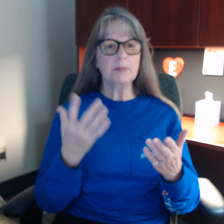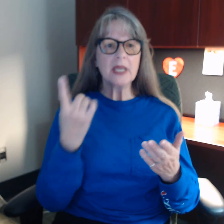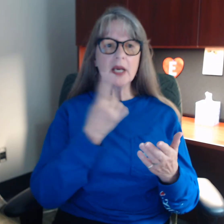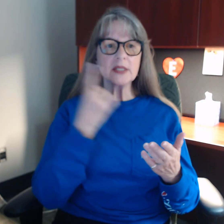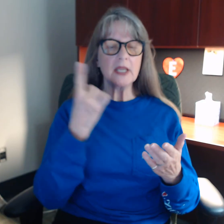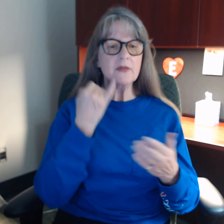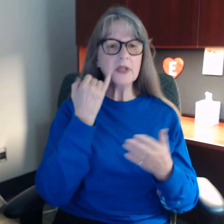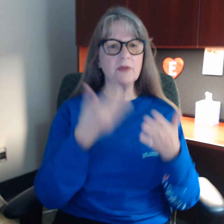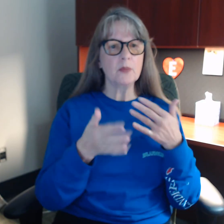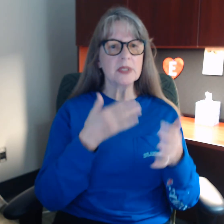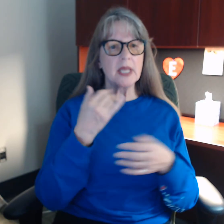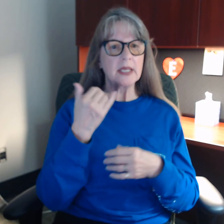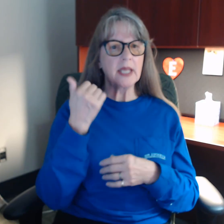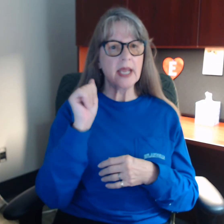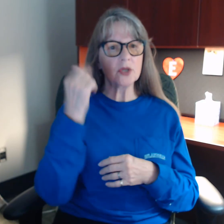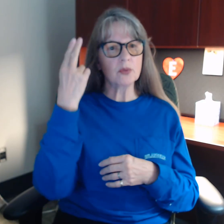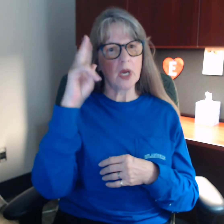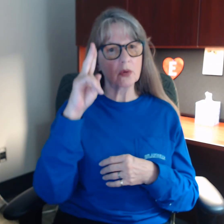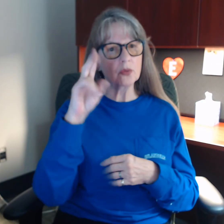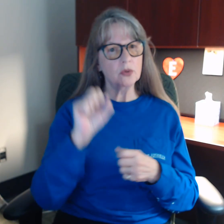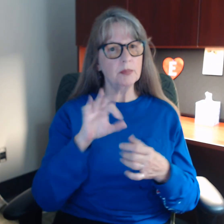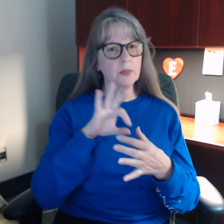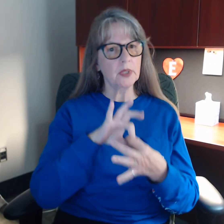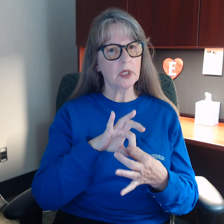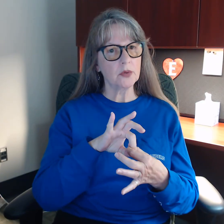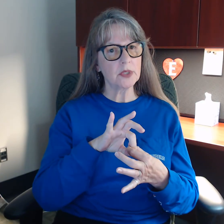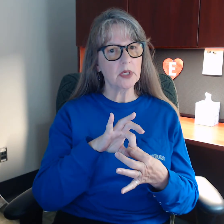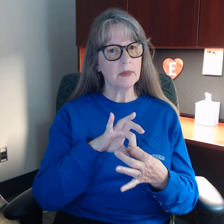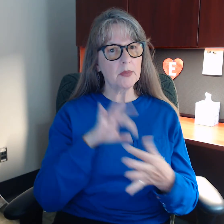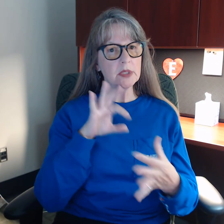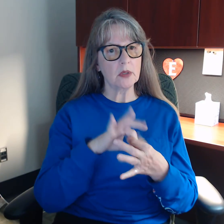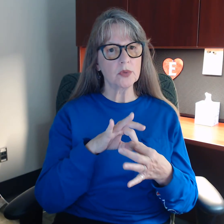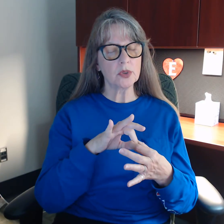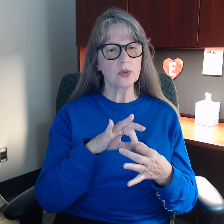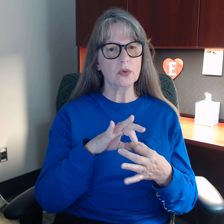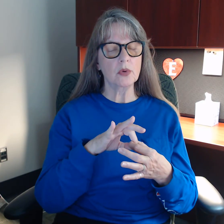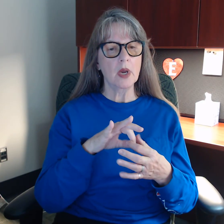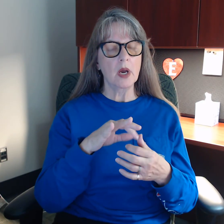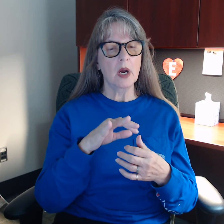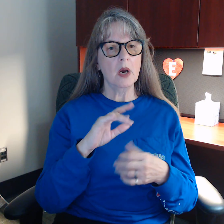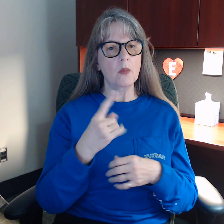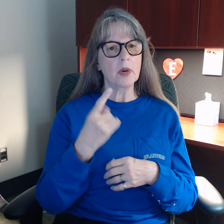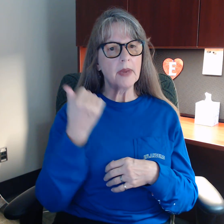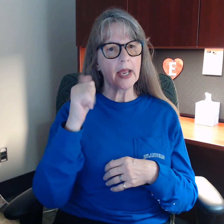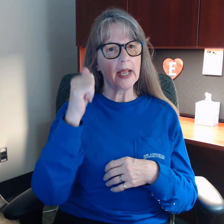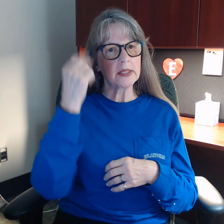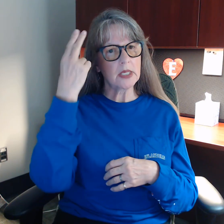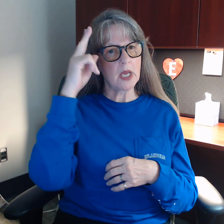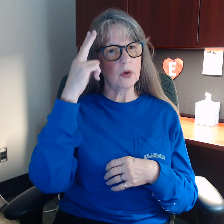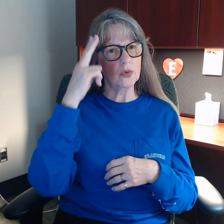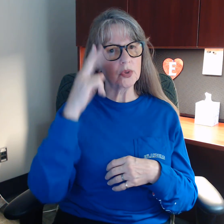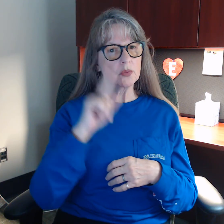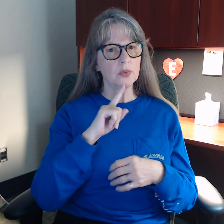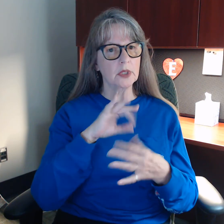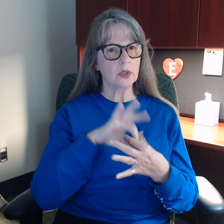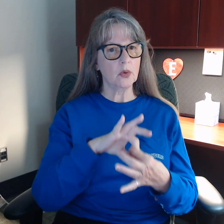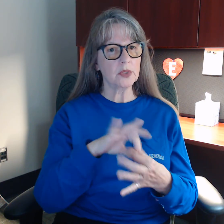because even if it was like an aunt or uncle, you could be really close to them. I was close to one of my aunts and uncles, who were really close, like